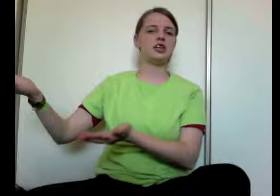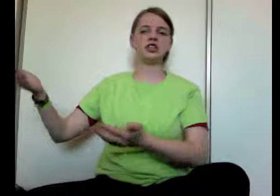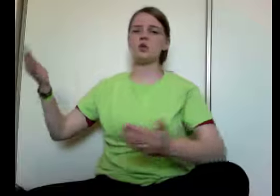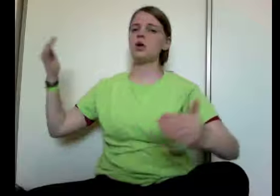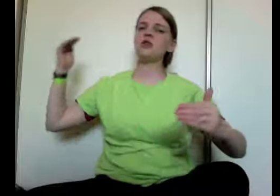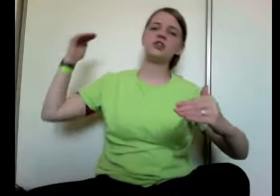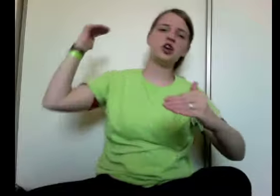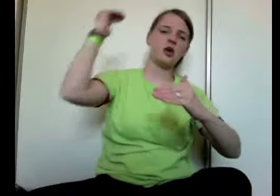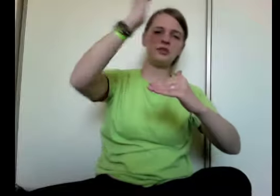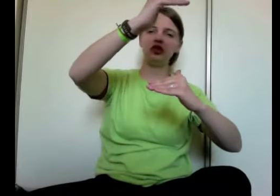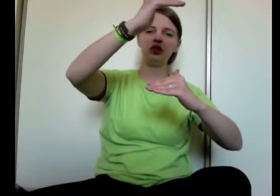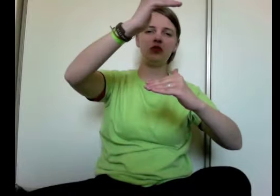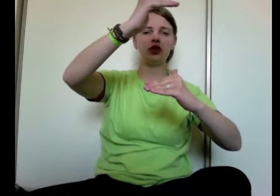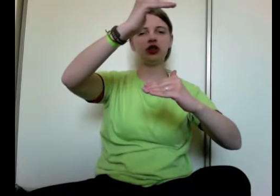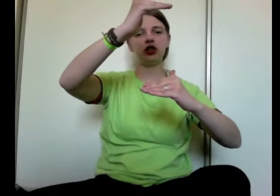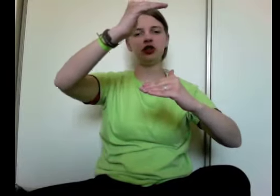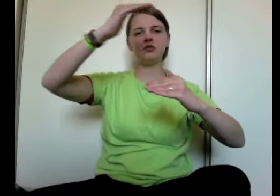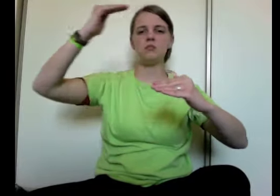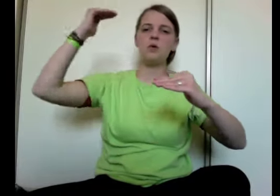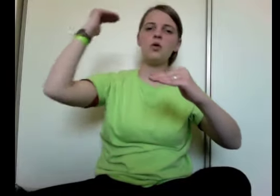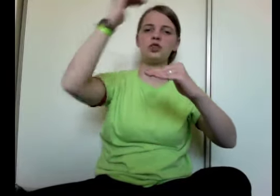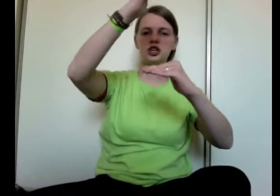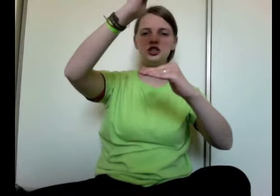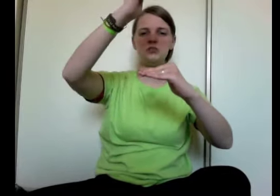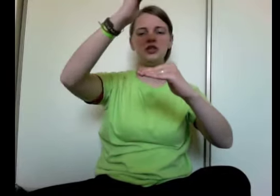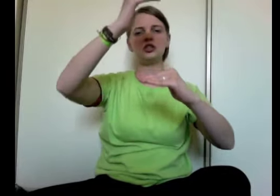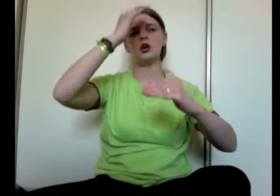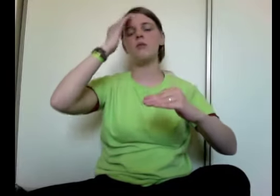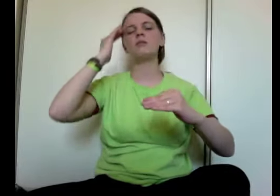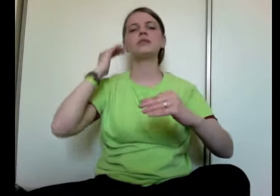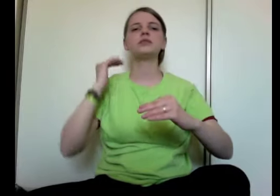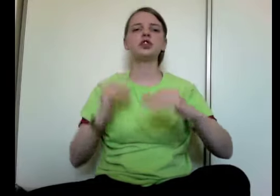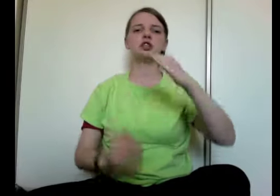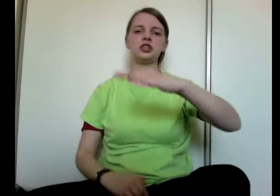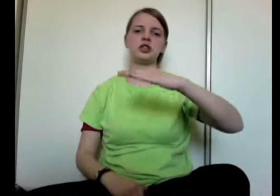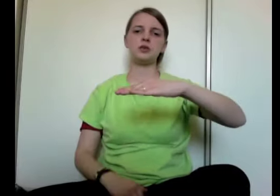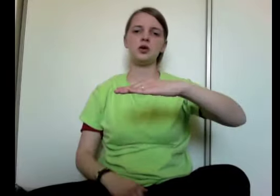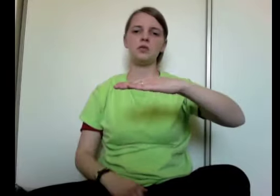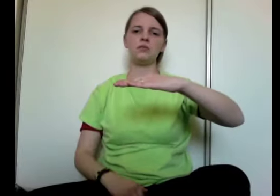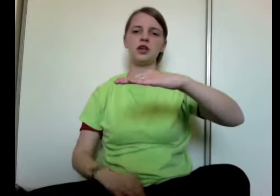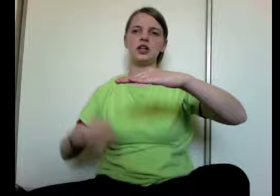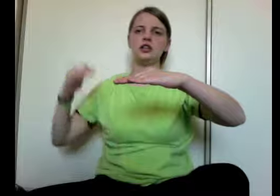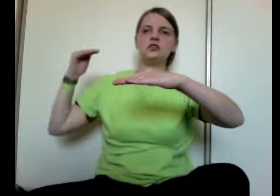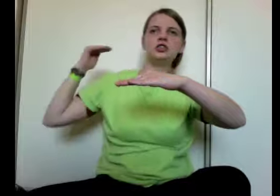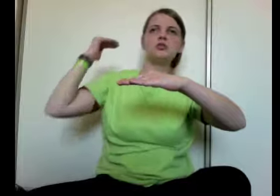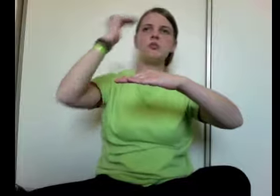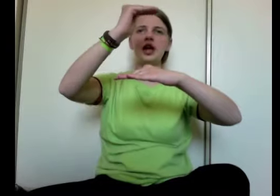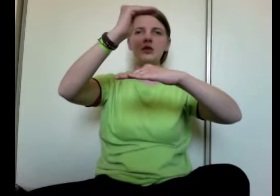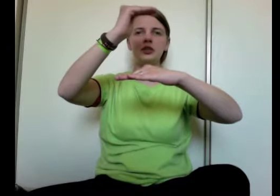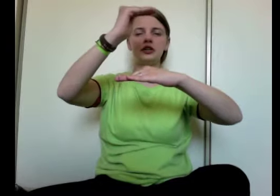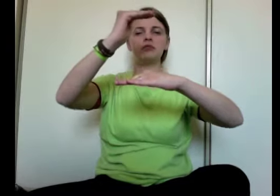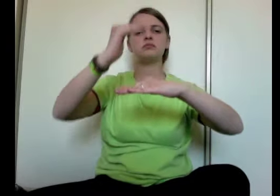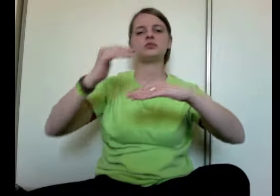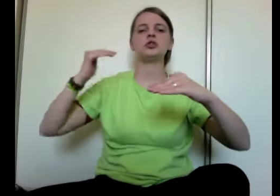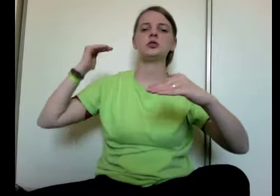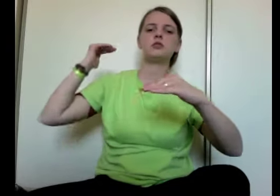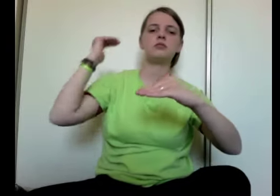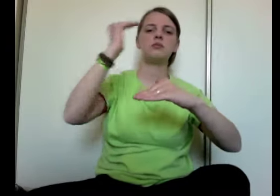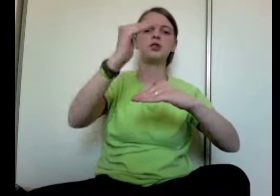like way over the top. It's too much. It's more than it should be. So this is like the middle, and then it's way up here. So more than it